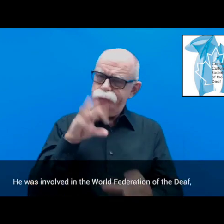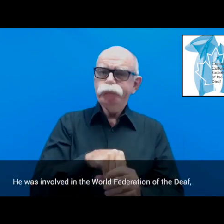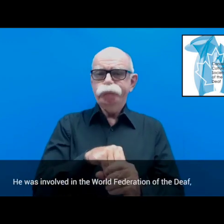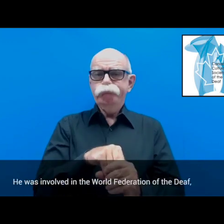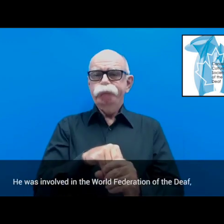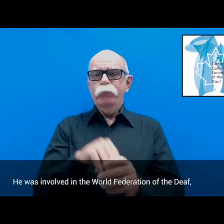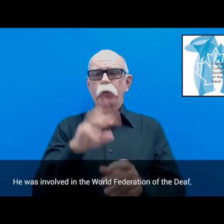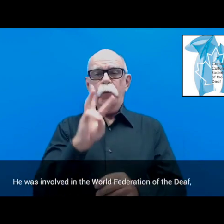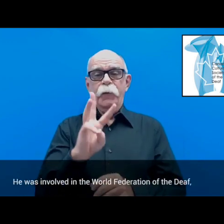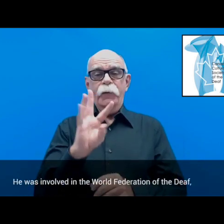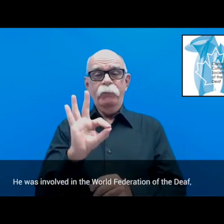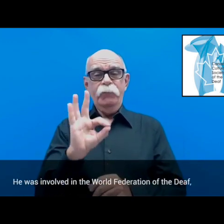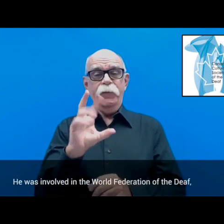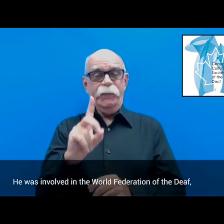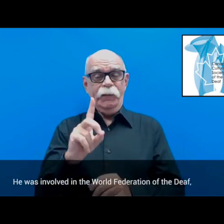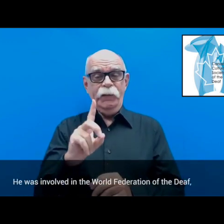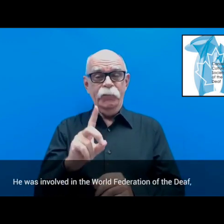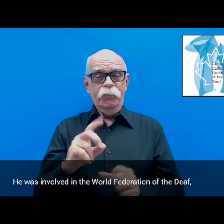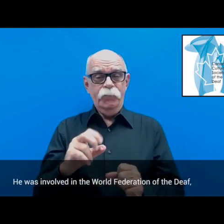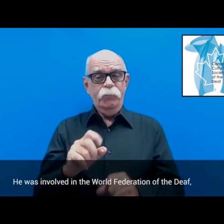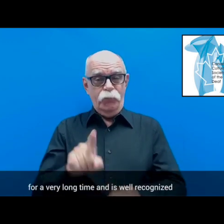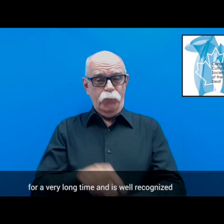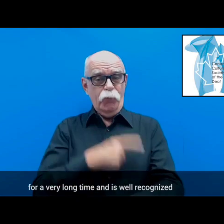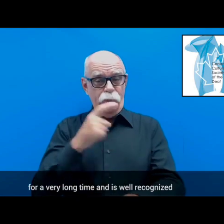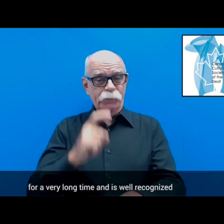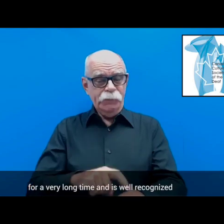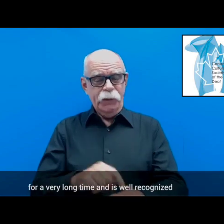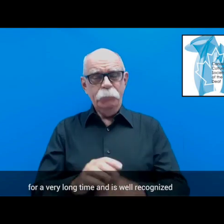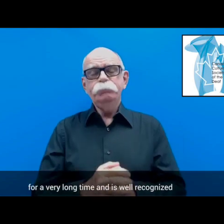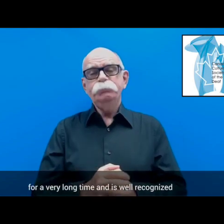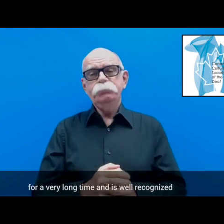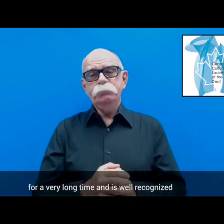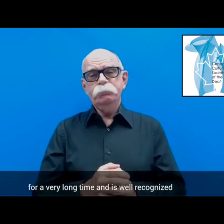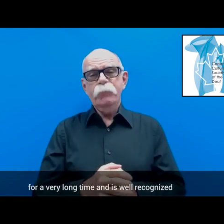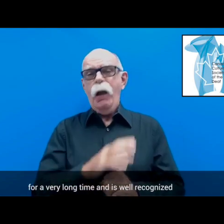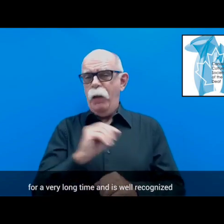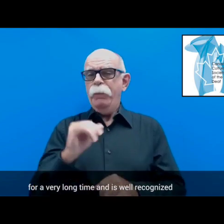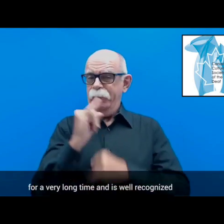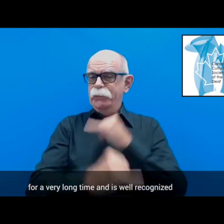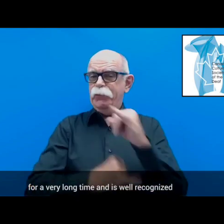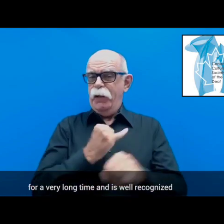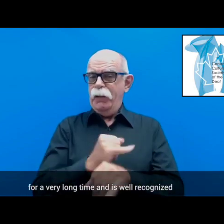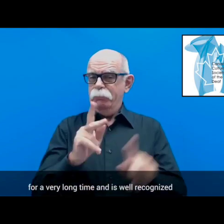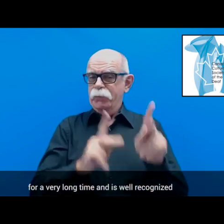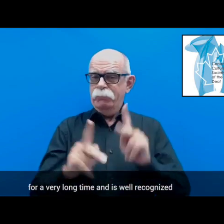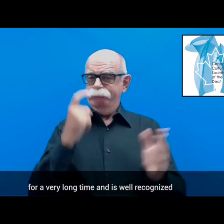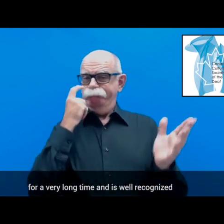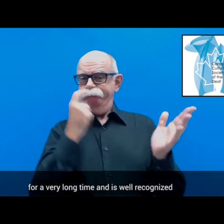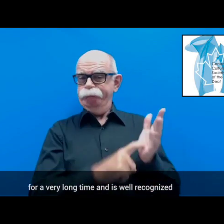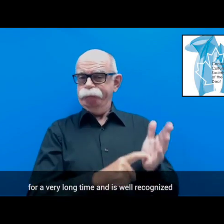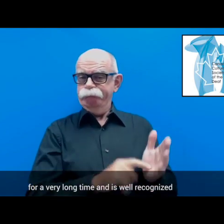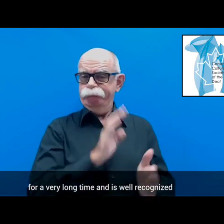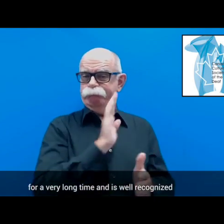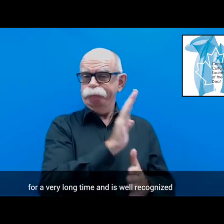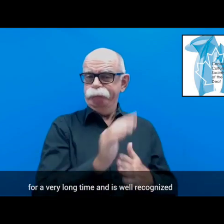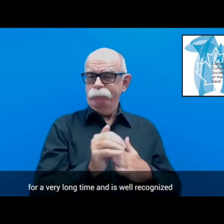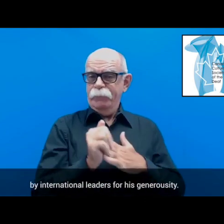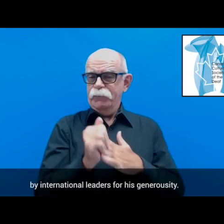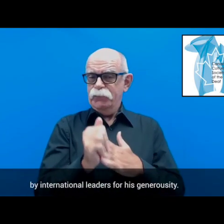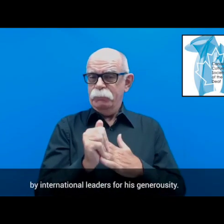He was involved in the World Federation of the Deaf for a very long time and is well recognized